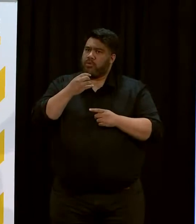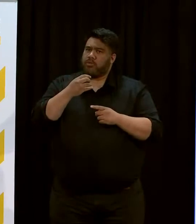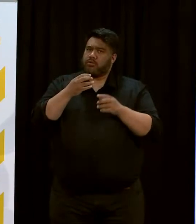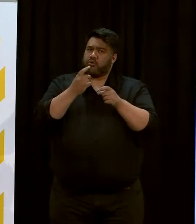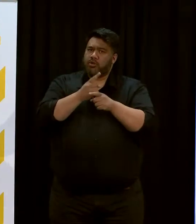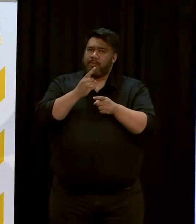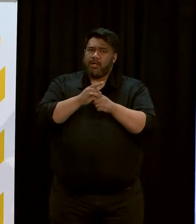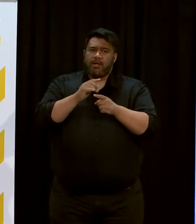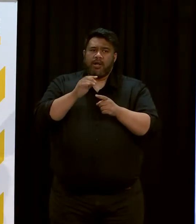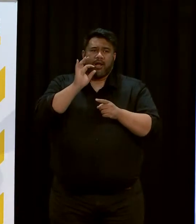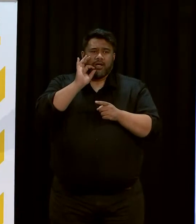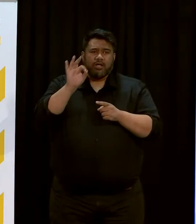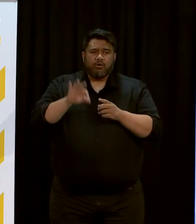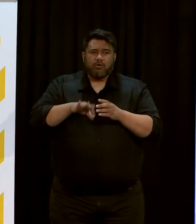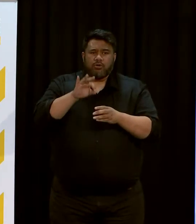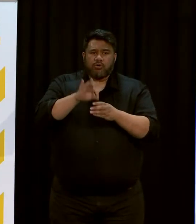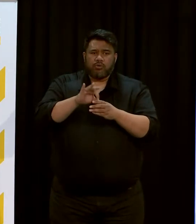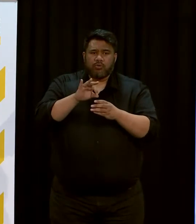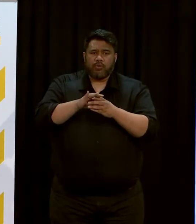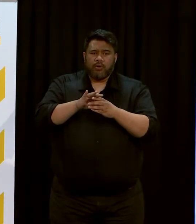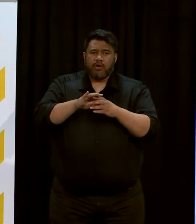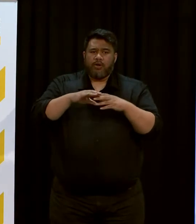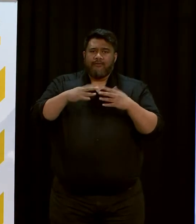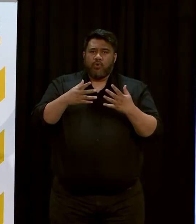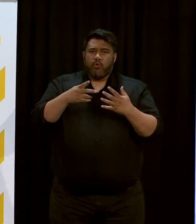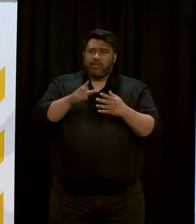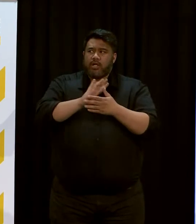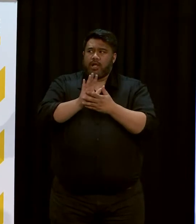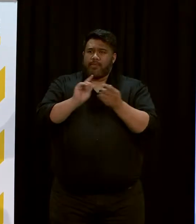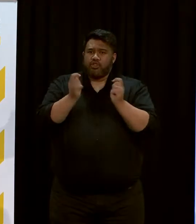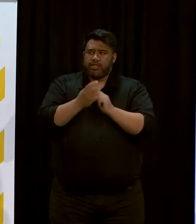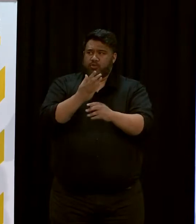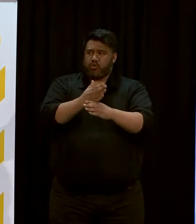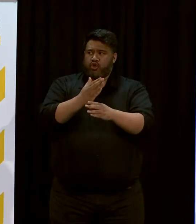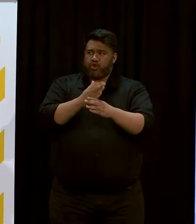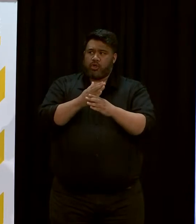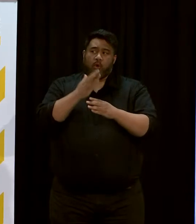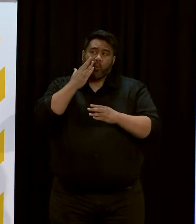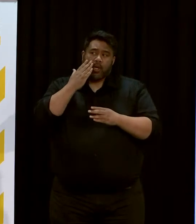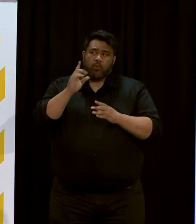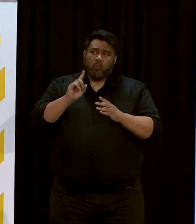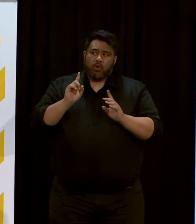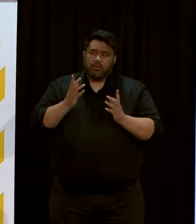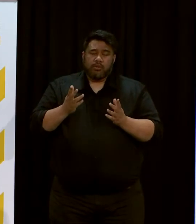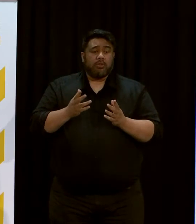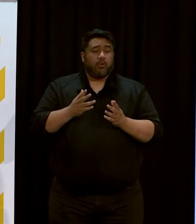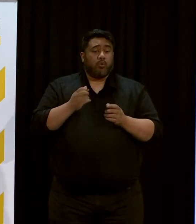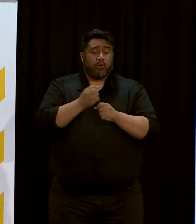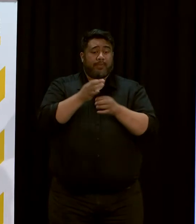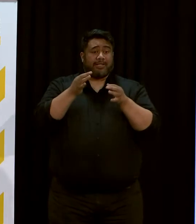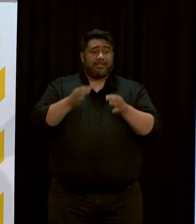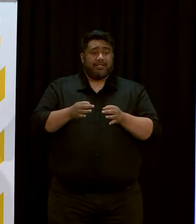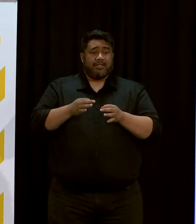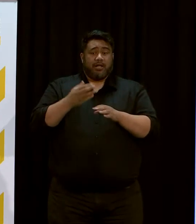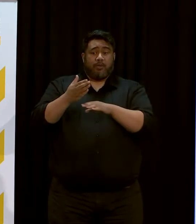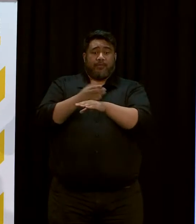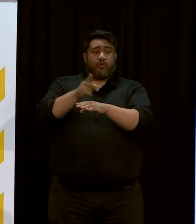determined contribution ahead of COP26, and can I invite you to preempt what that might be? We will make that decision in the lead up to